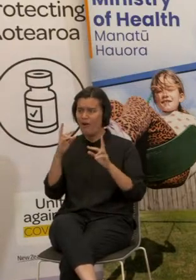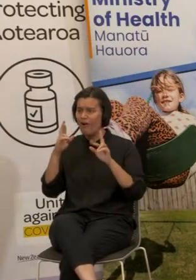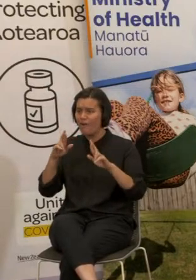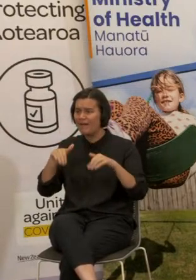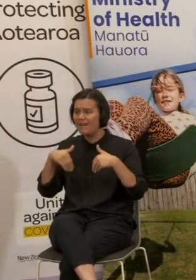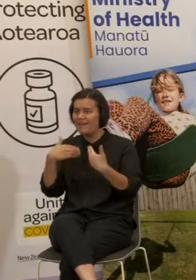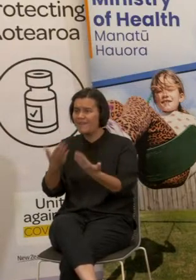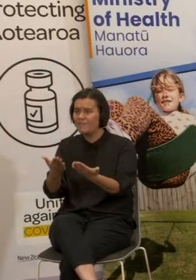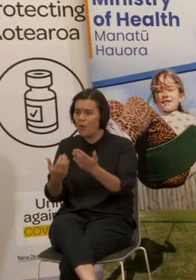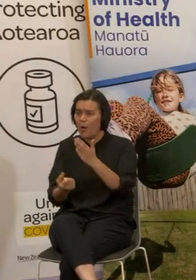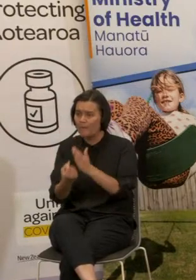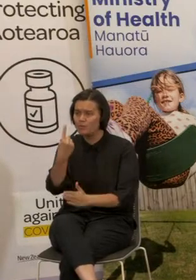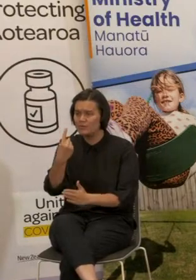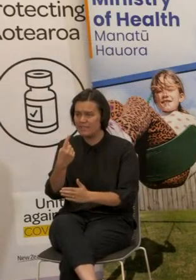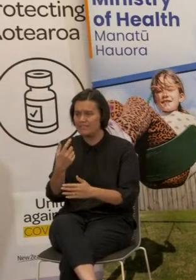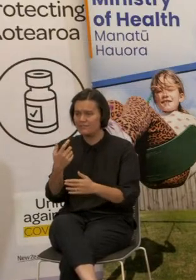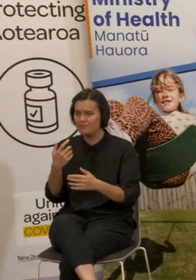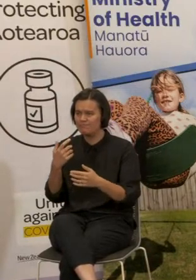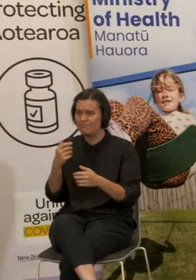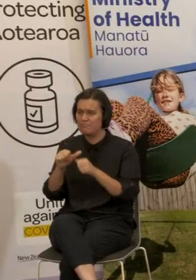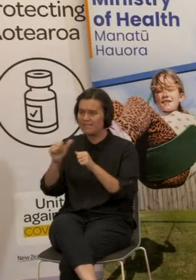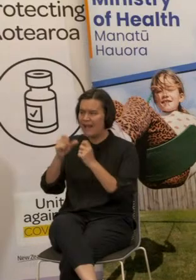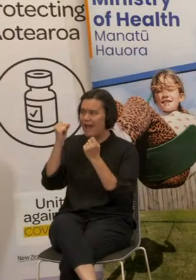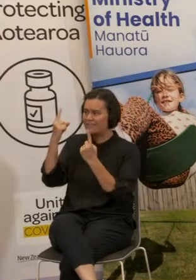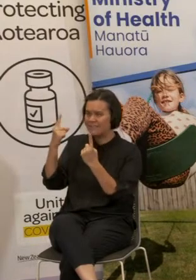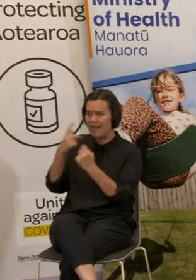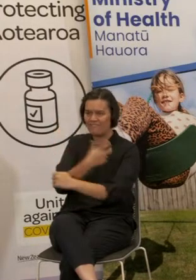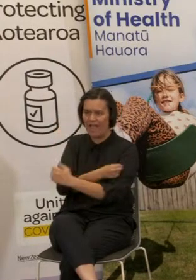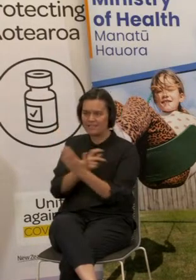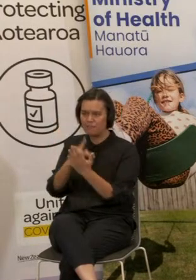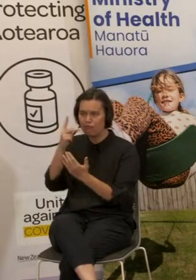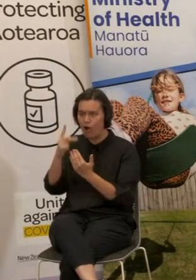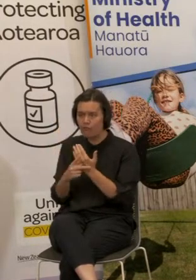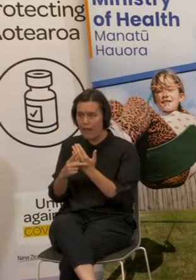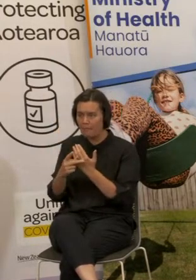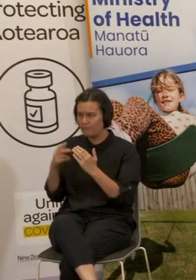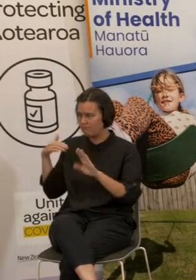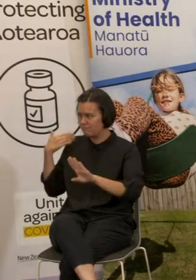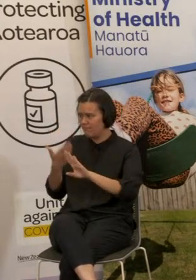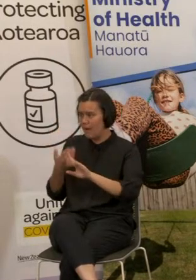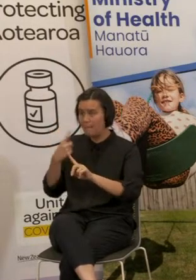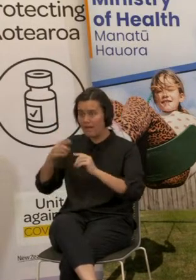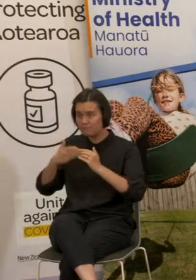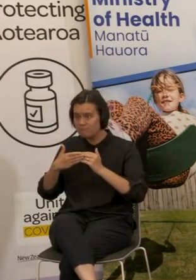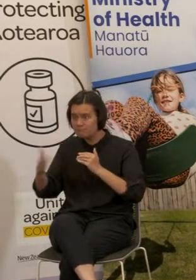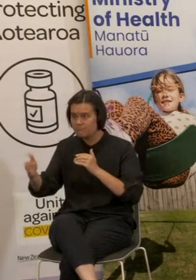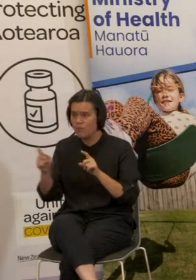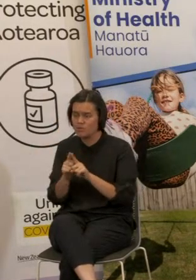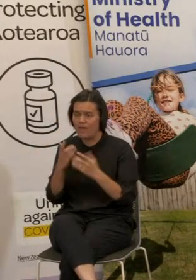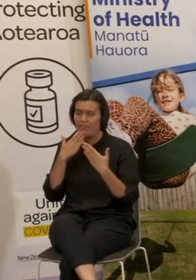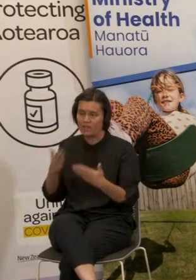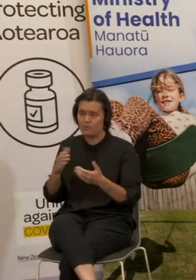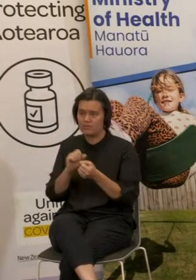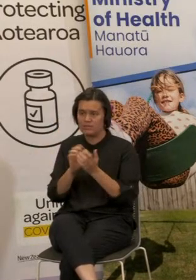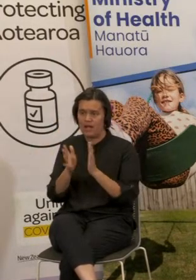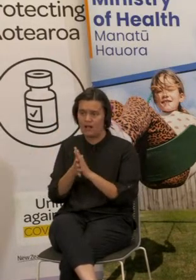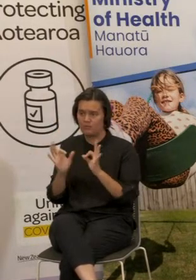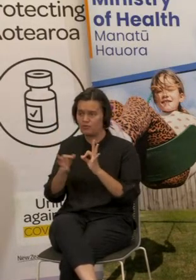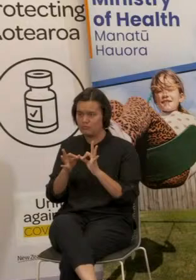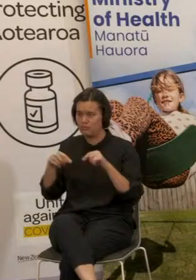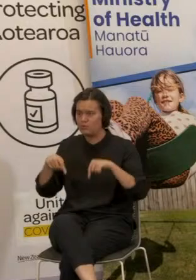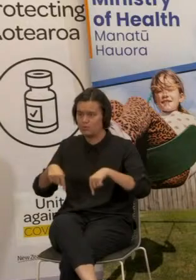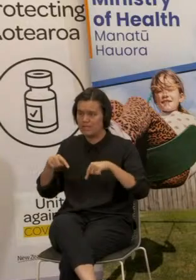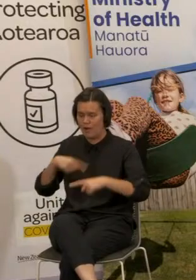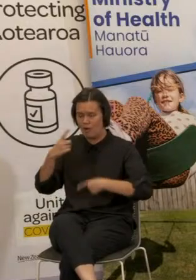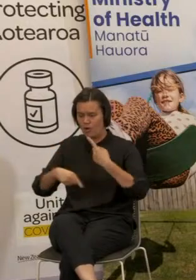some further insights into how the program is going and what's coming next. Thanks also to our wonderful sign language interpreters for their